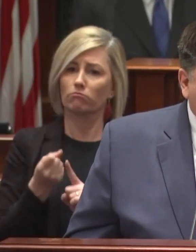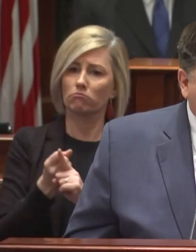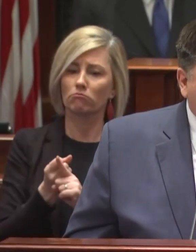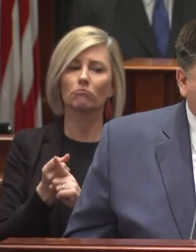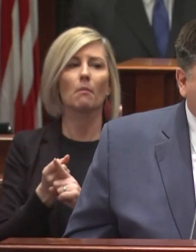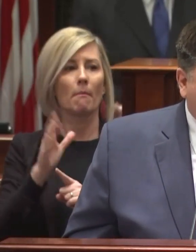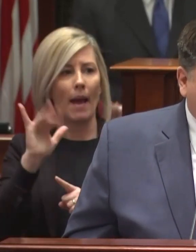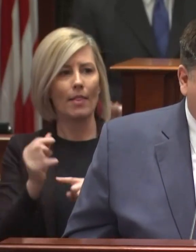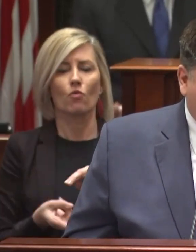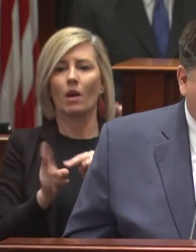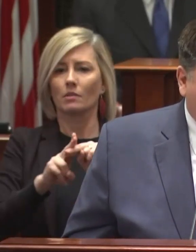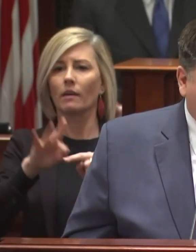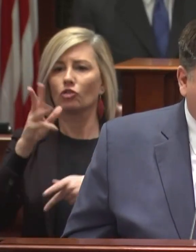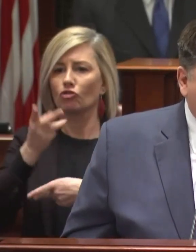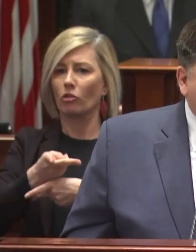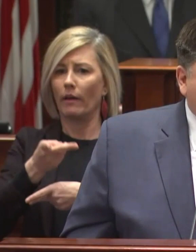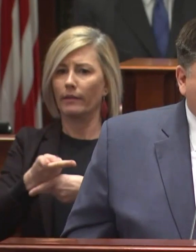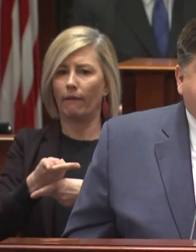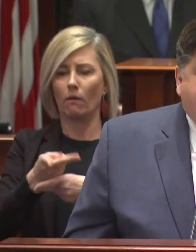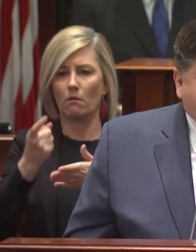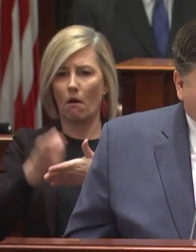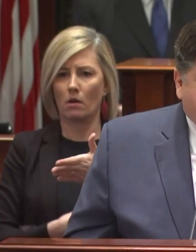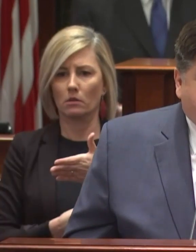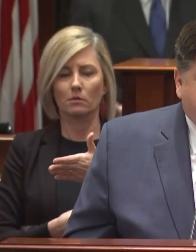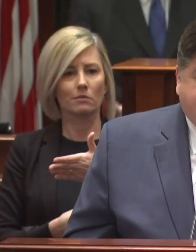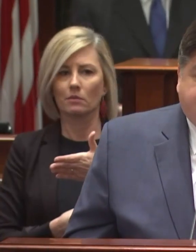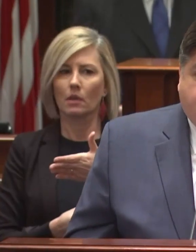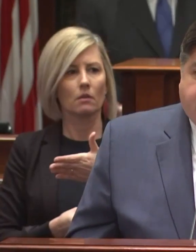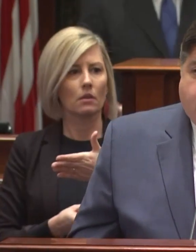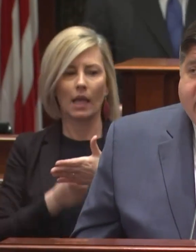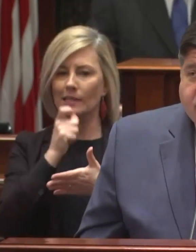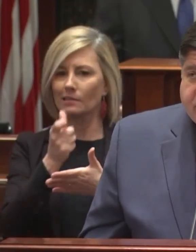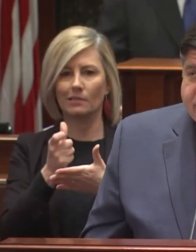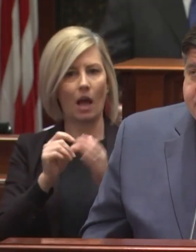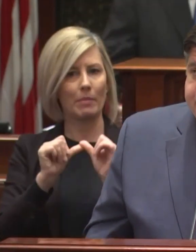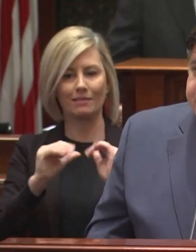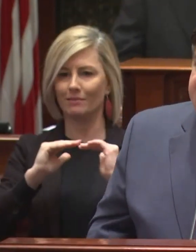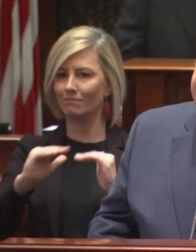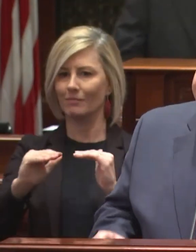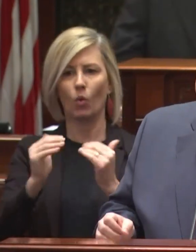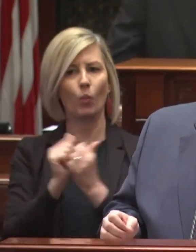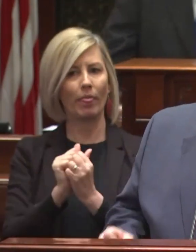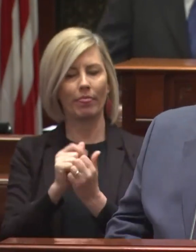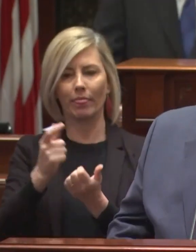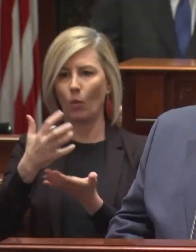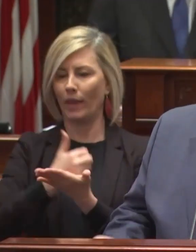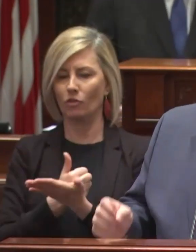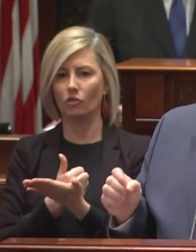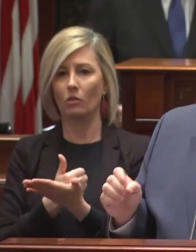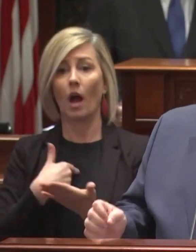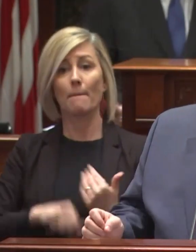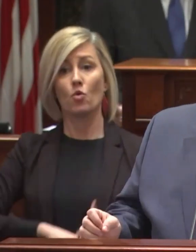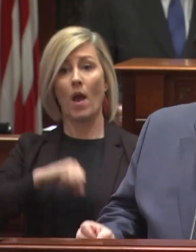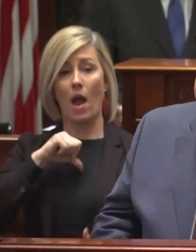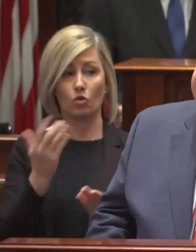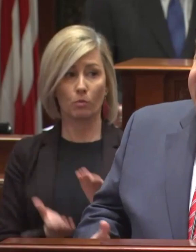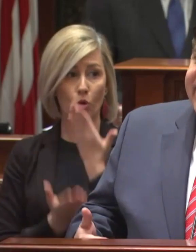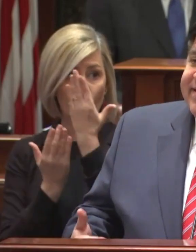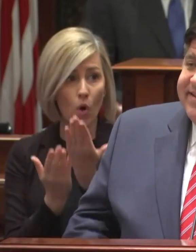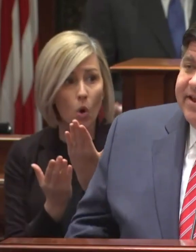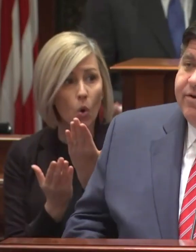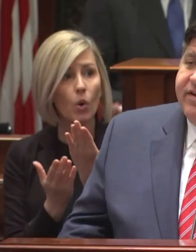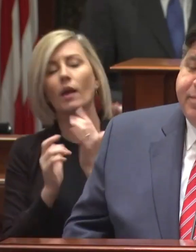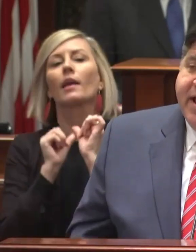a rise in childcare costs that has not kept pace with wages. I'm proud to propose